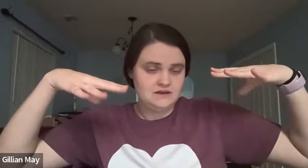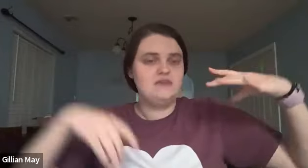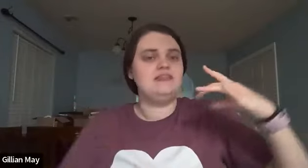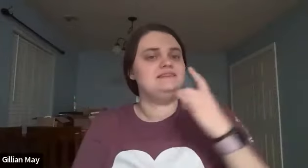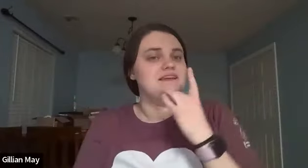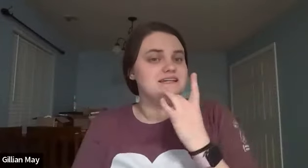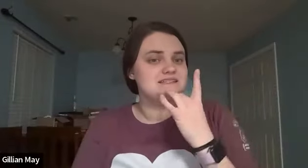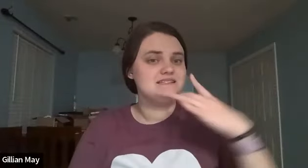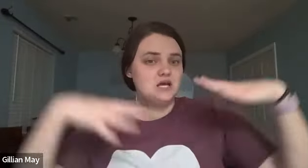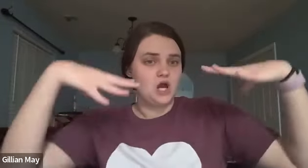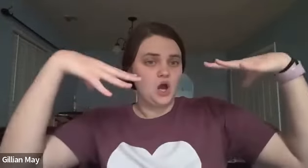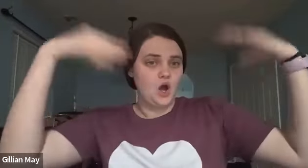and then lights off.